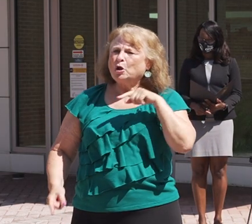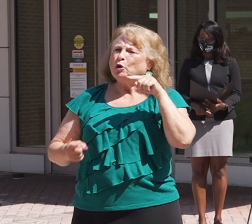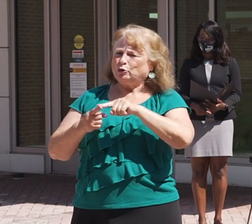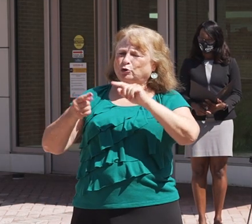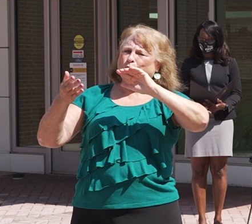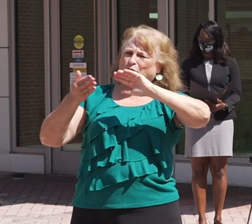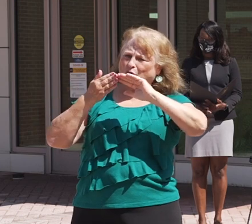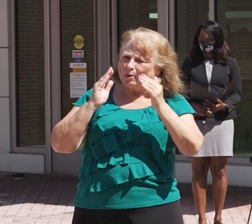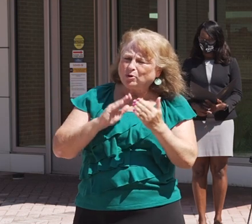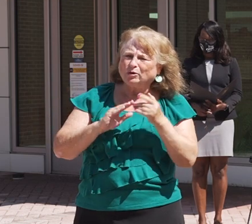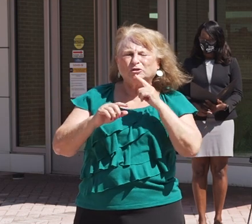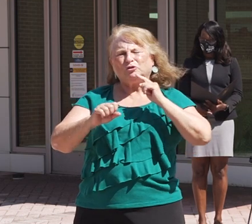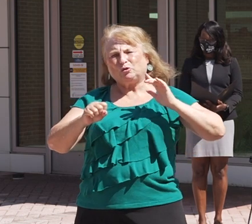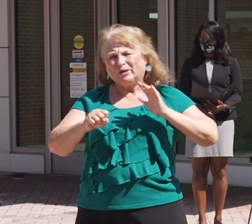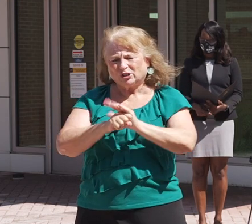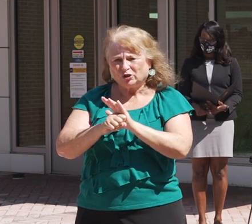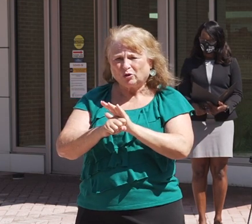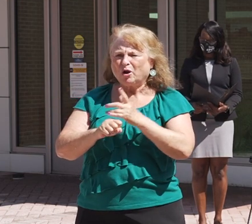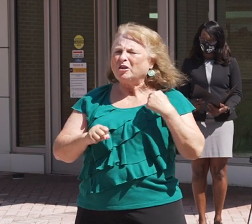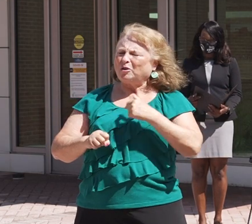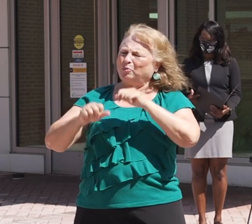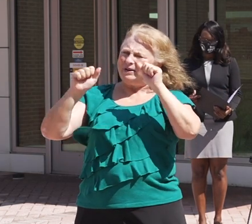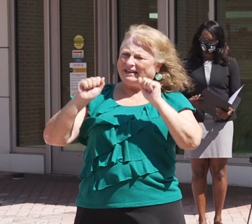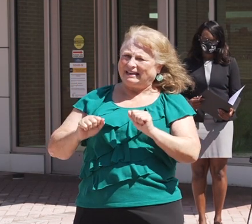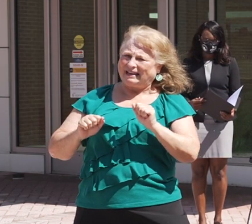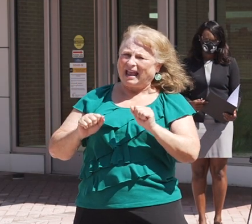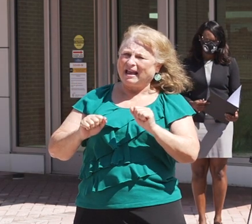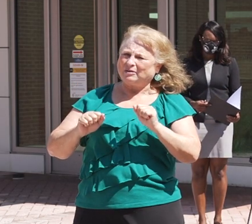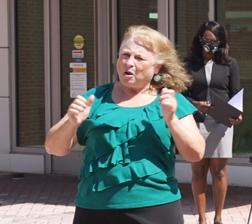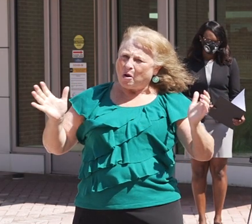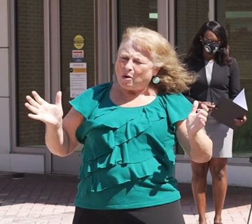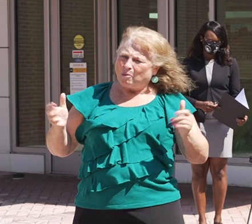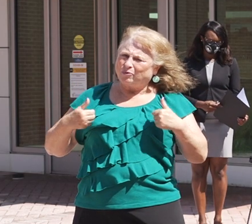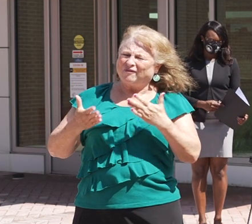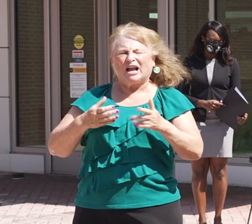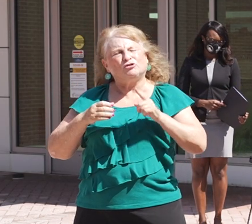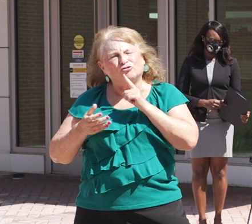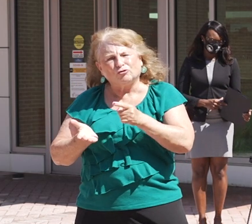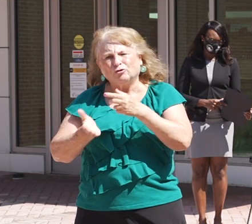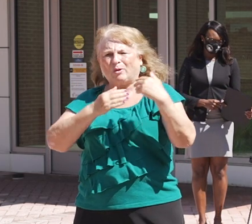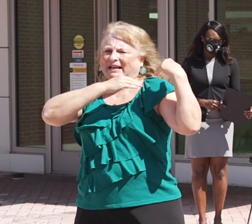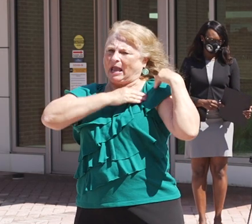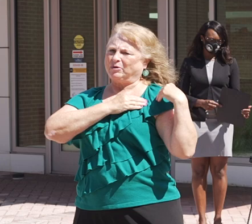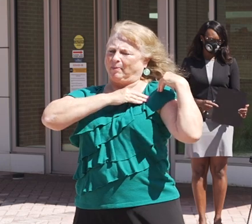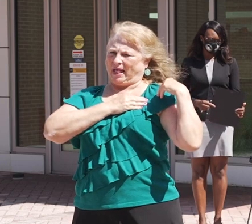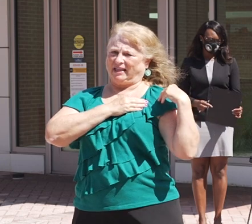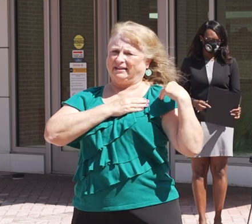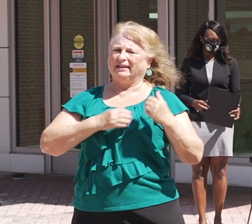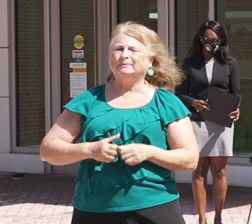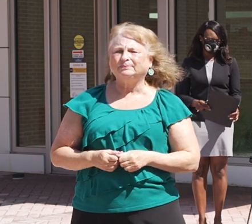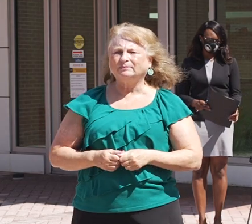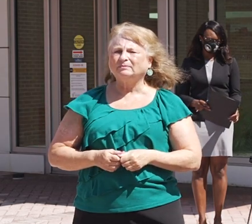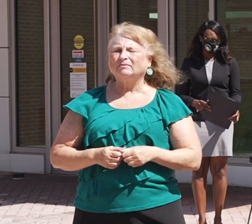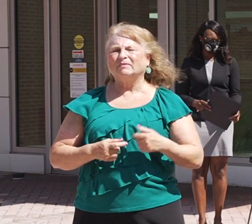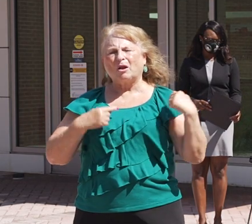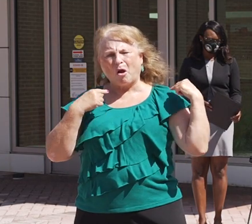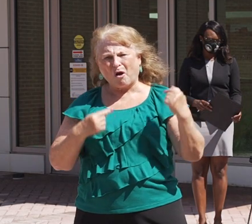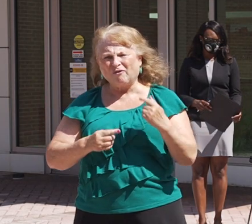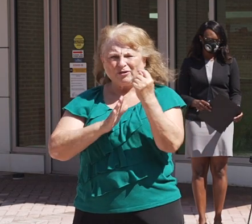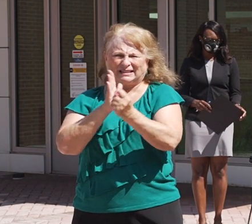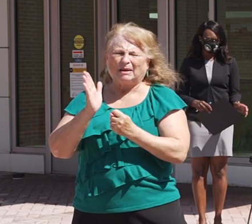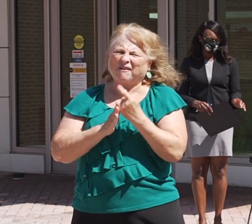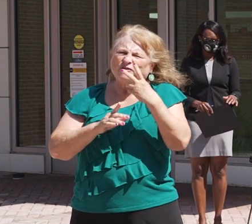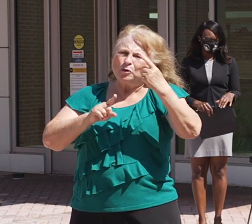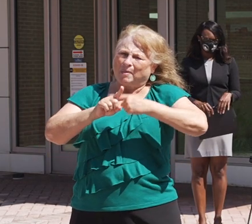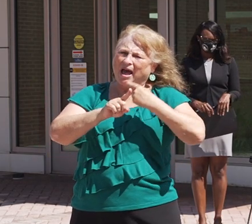community to ensure we are able to provide true accountability. Over a period of a